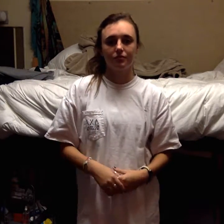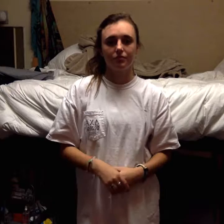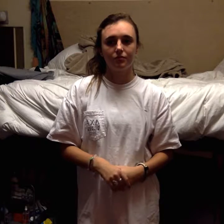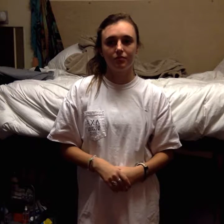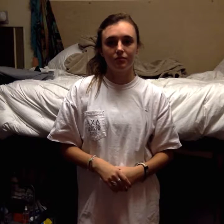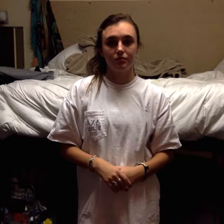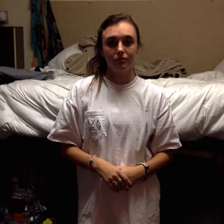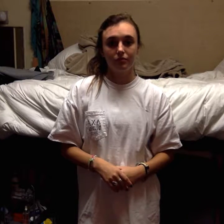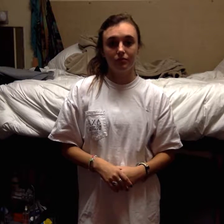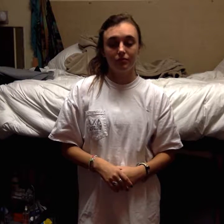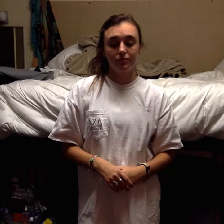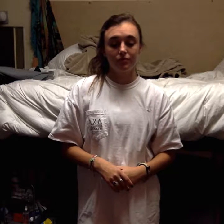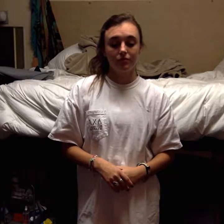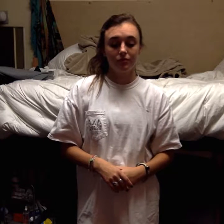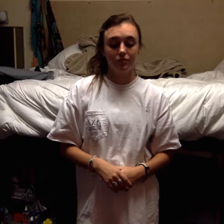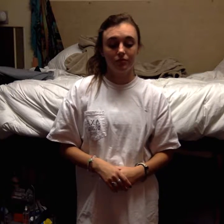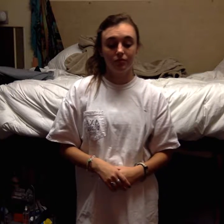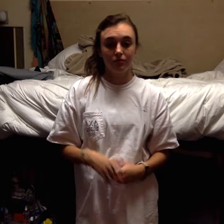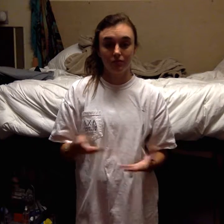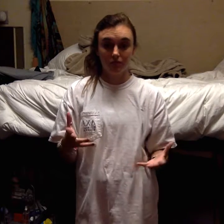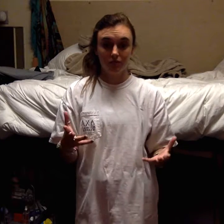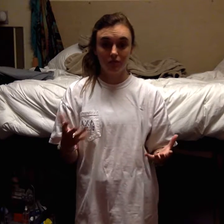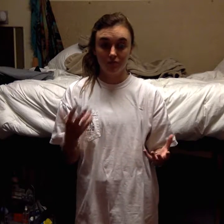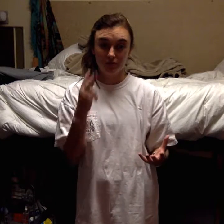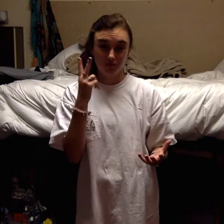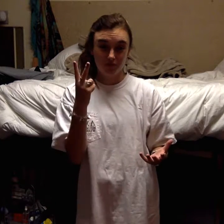depth, and that is by color.